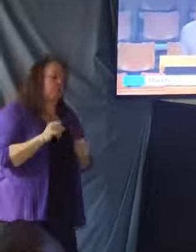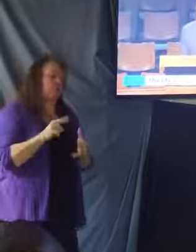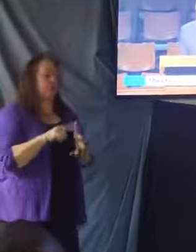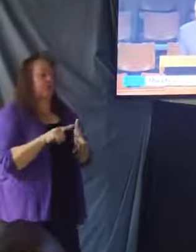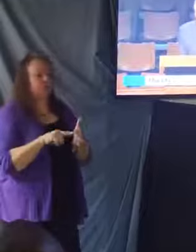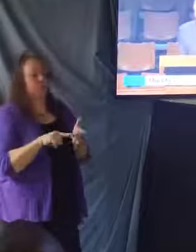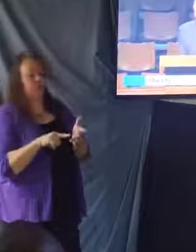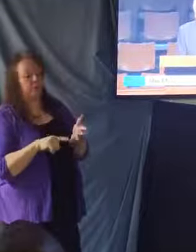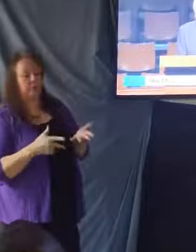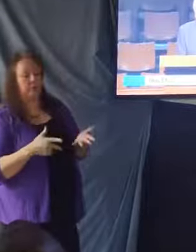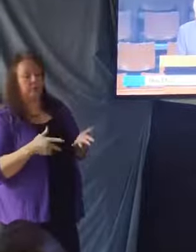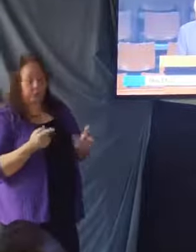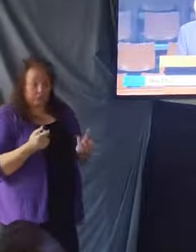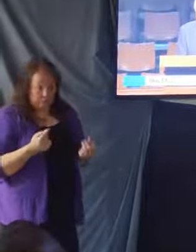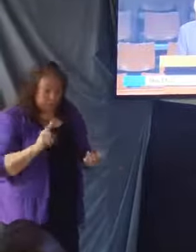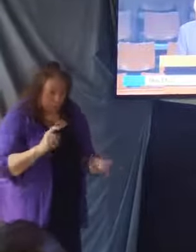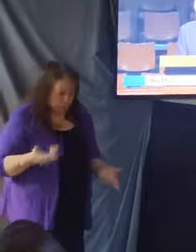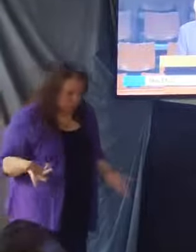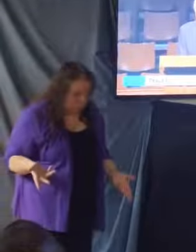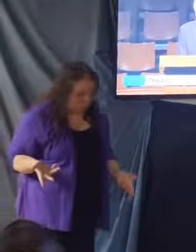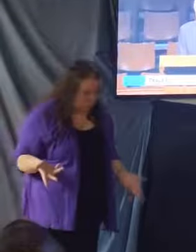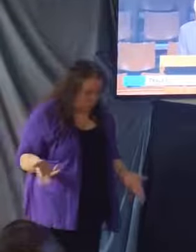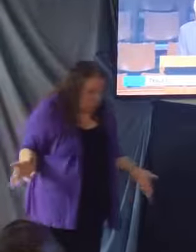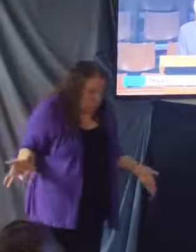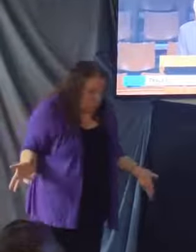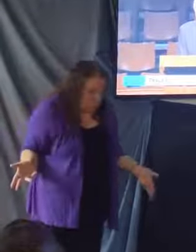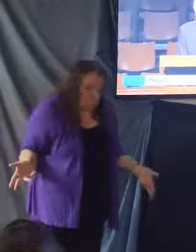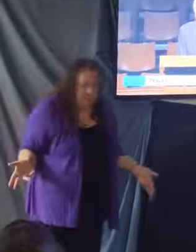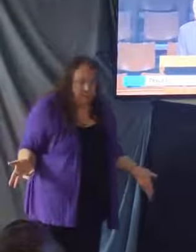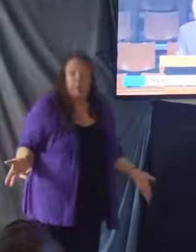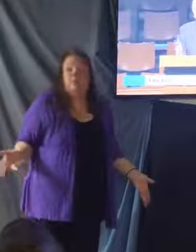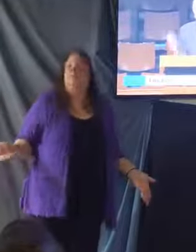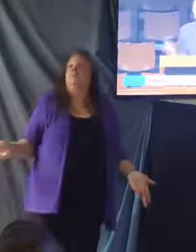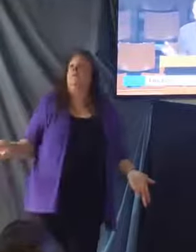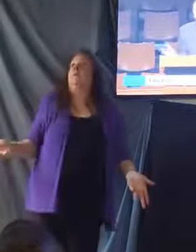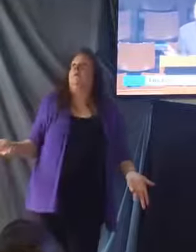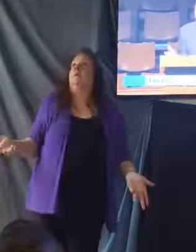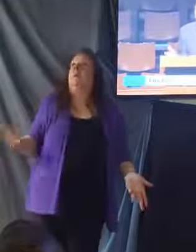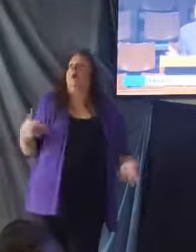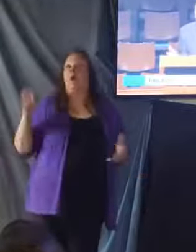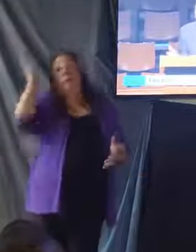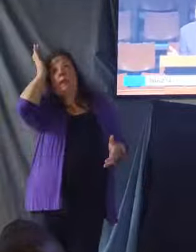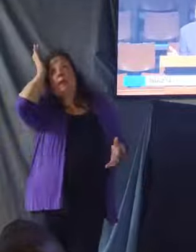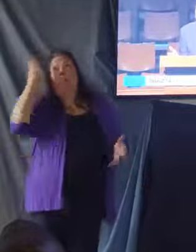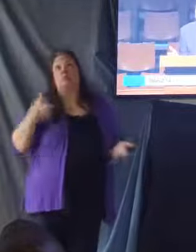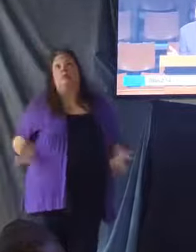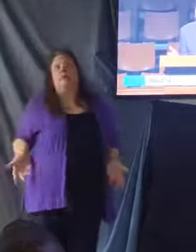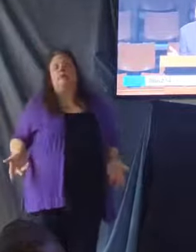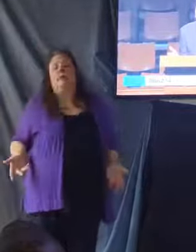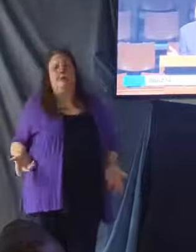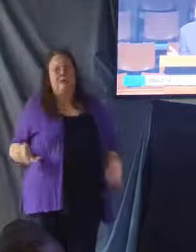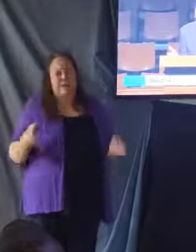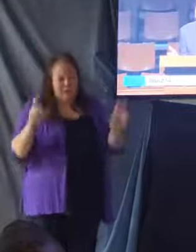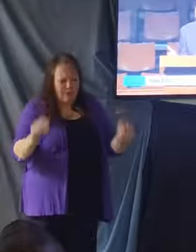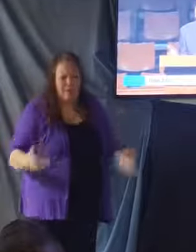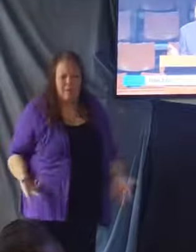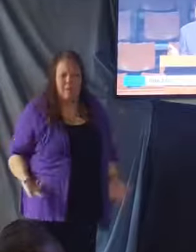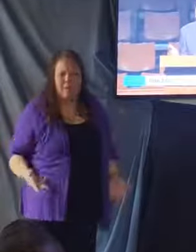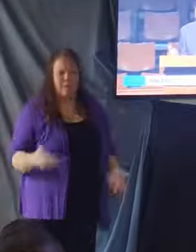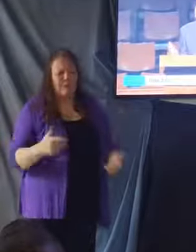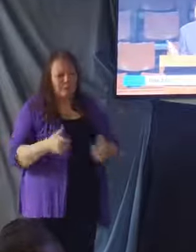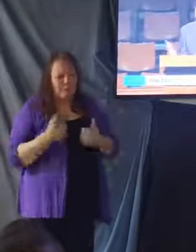those things anymore. Well, what do you do? I don't know. I've become a cabbage. I'm just here. No. You